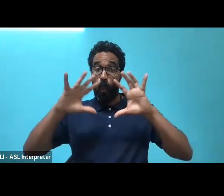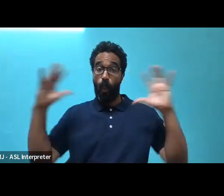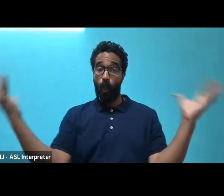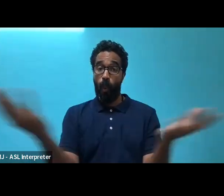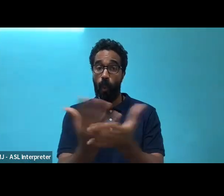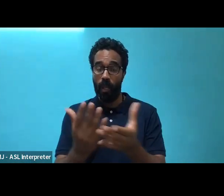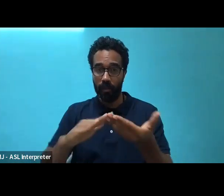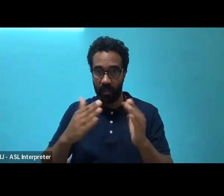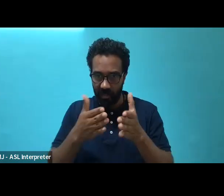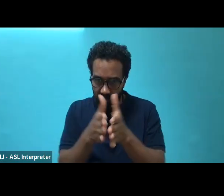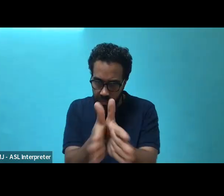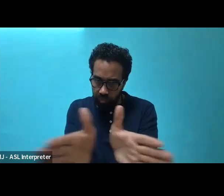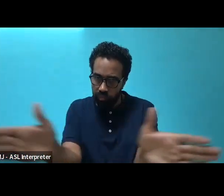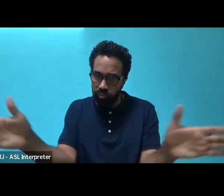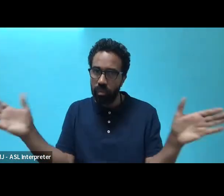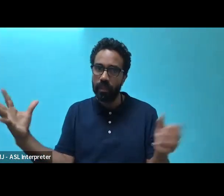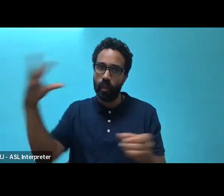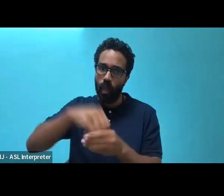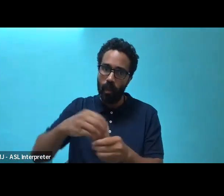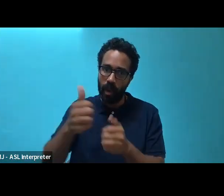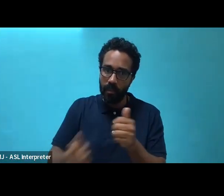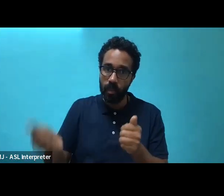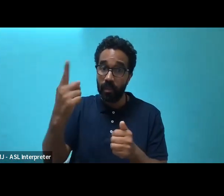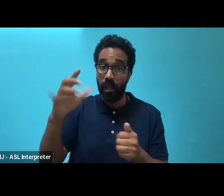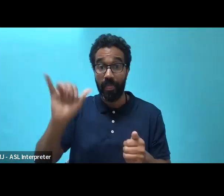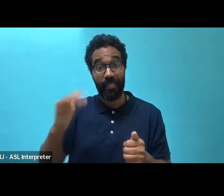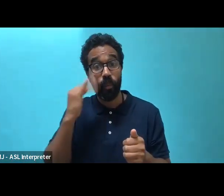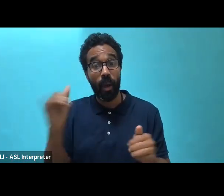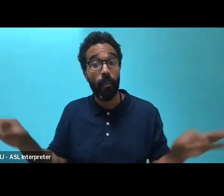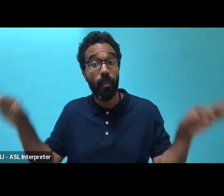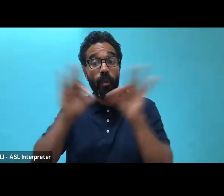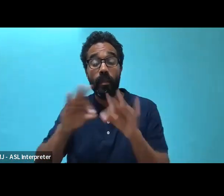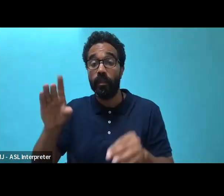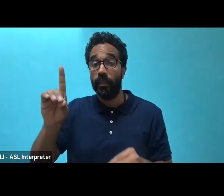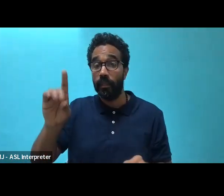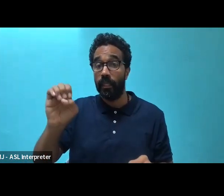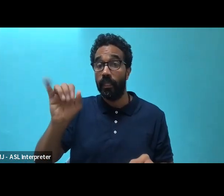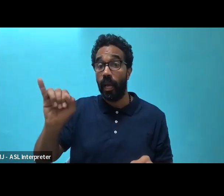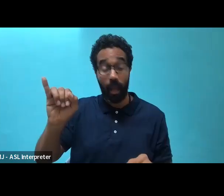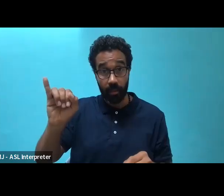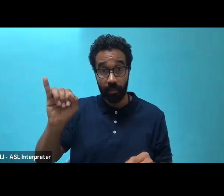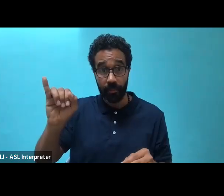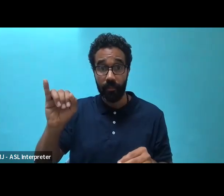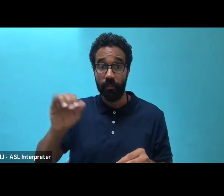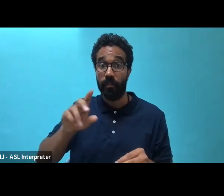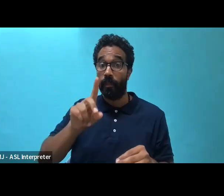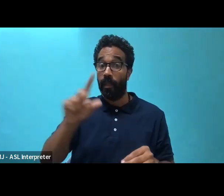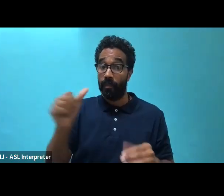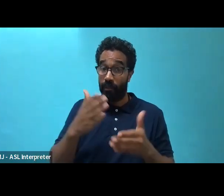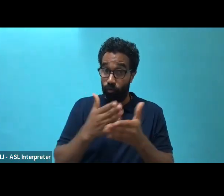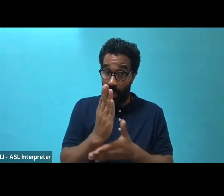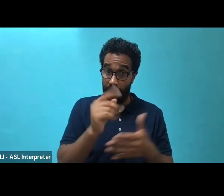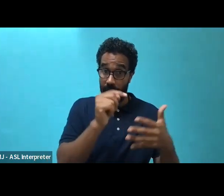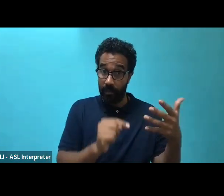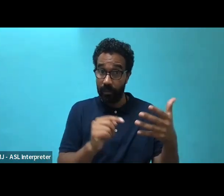think DEI is so important. Disability rights rooted in white communities. That's not